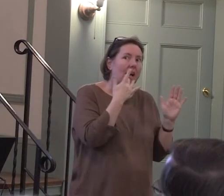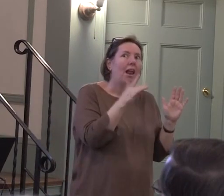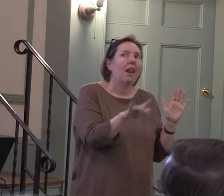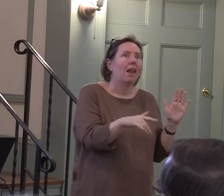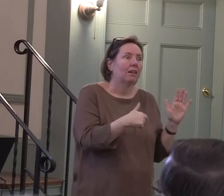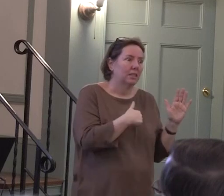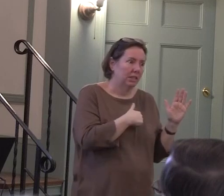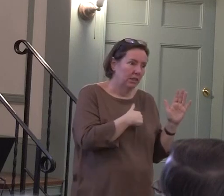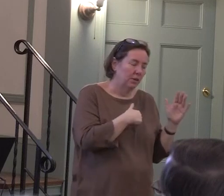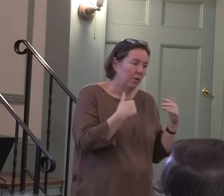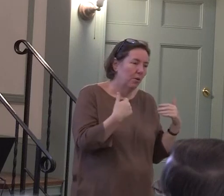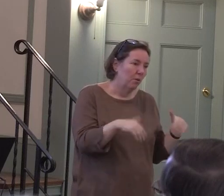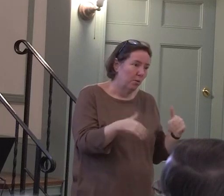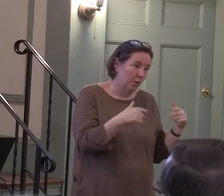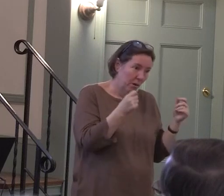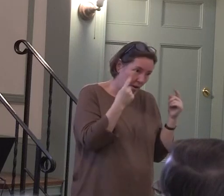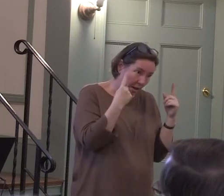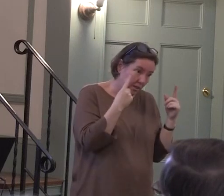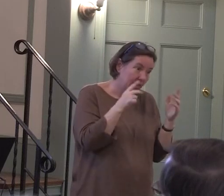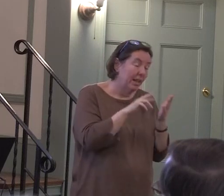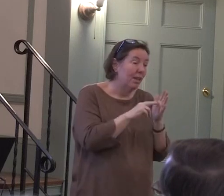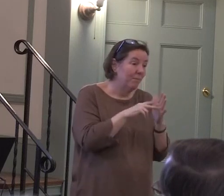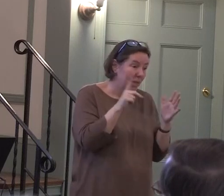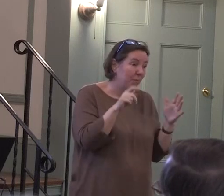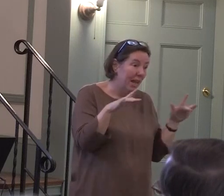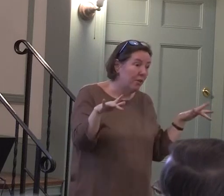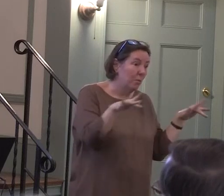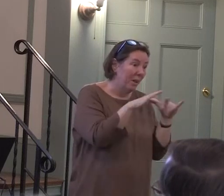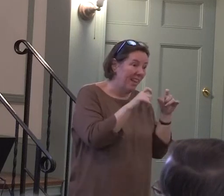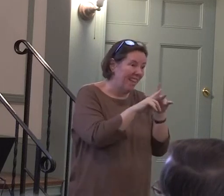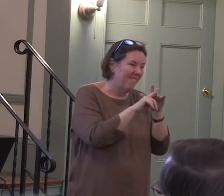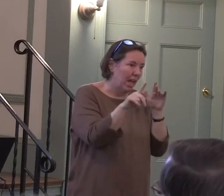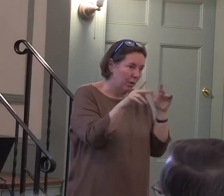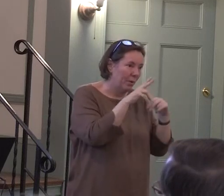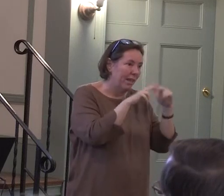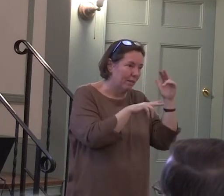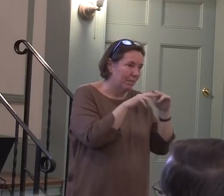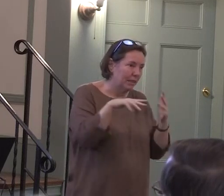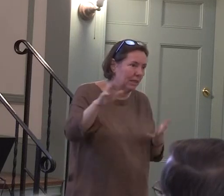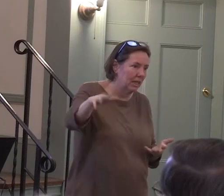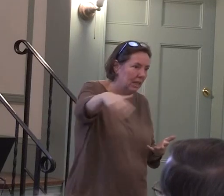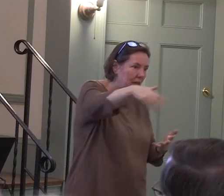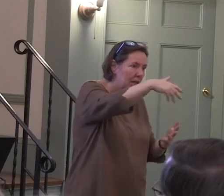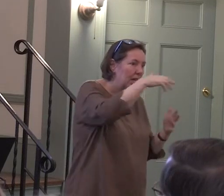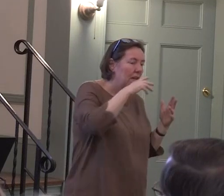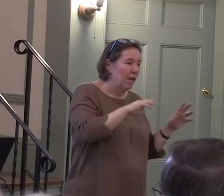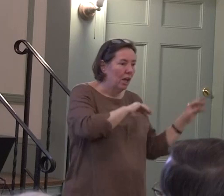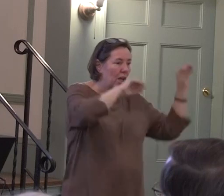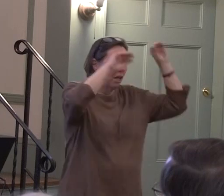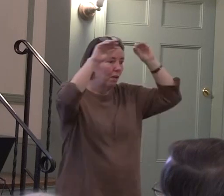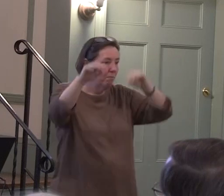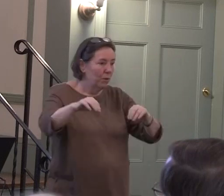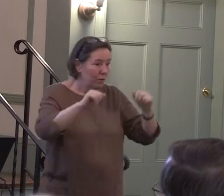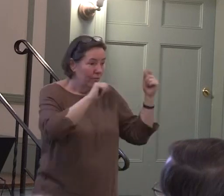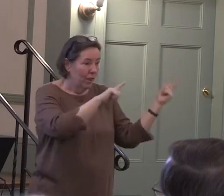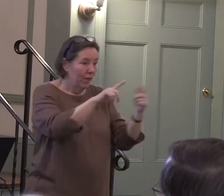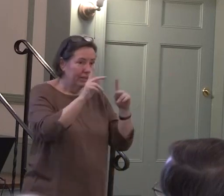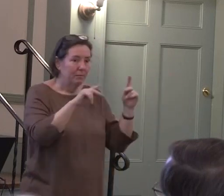Of course, it meant we had to empty the building. We had to relocate all these